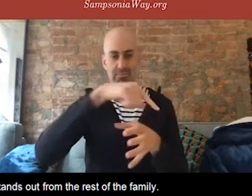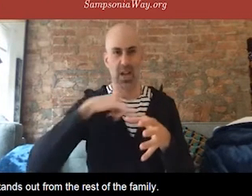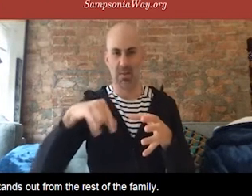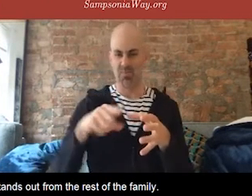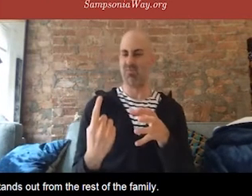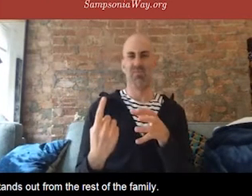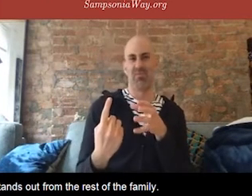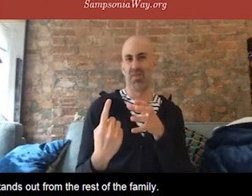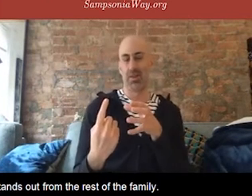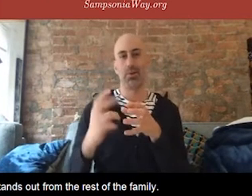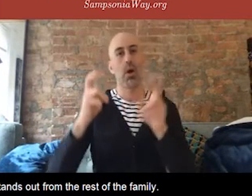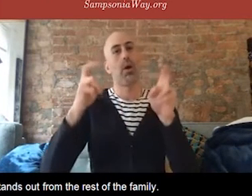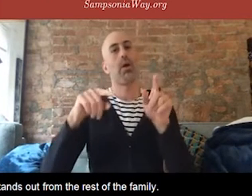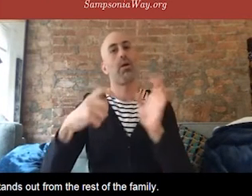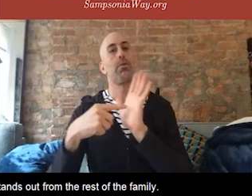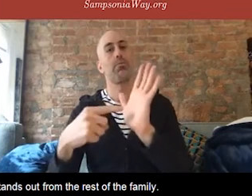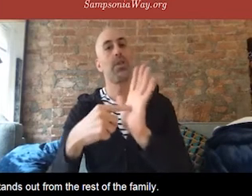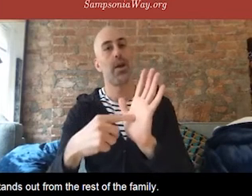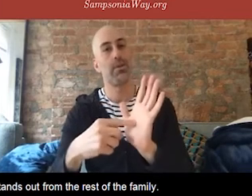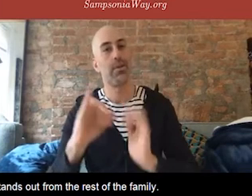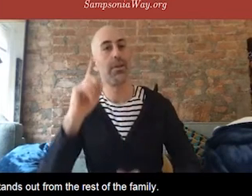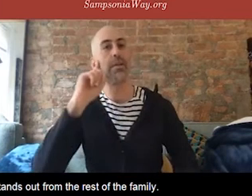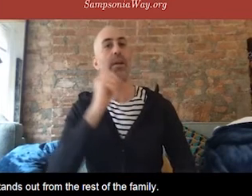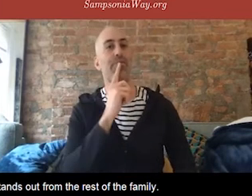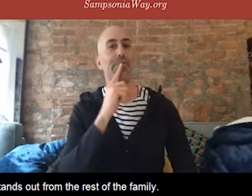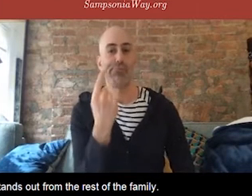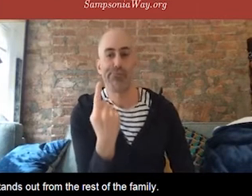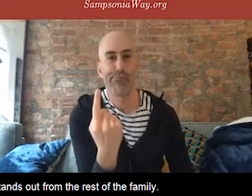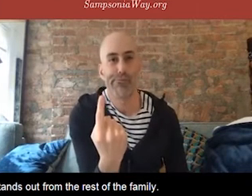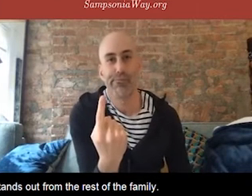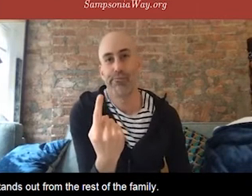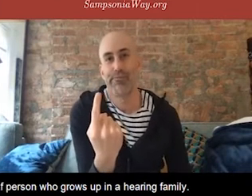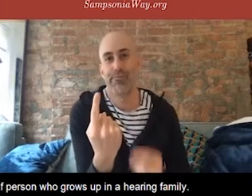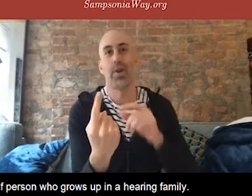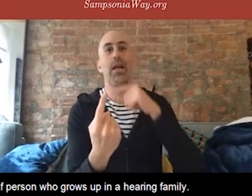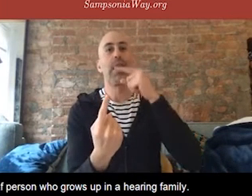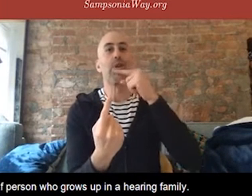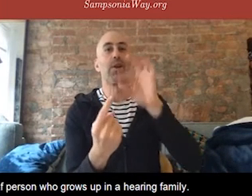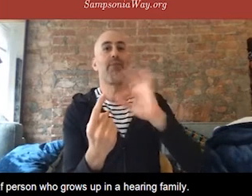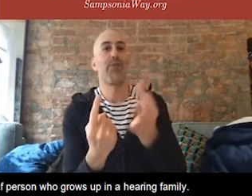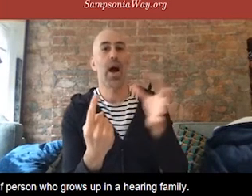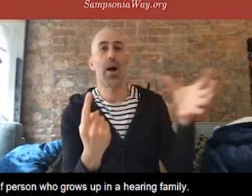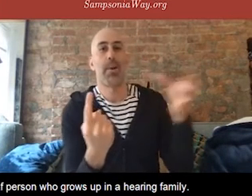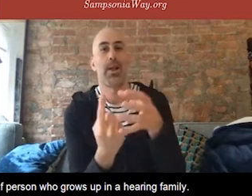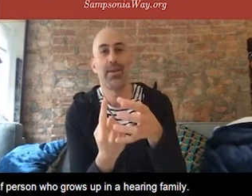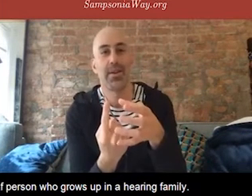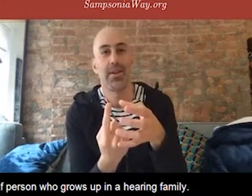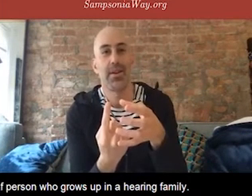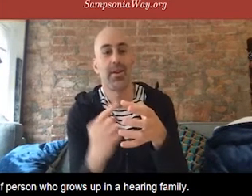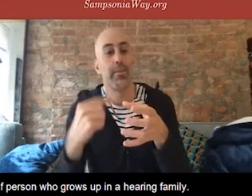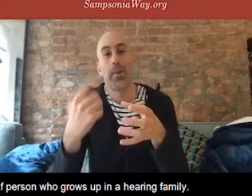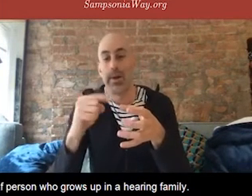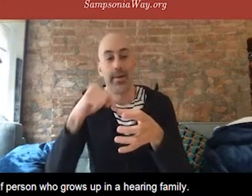this different beak, and it's the one bird that stands out from the rest of the family, and it is a representation, a metaphor